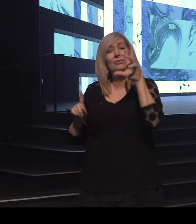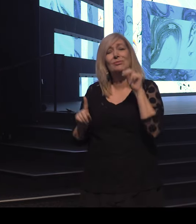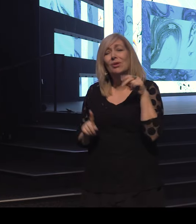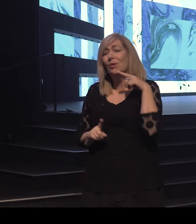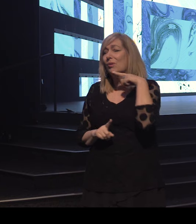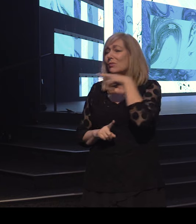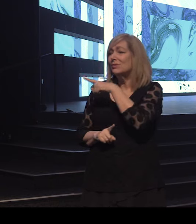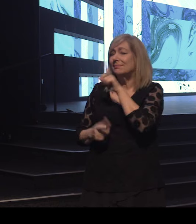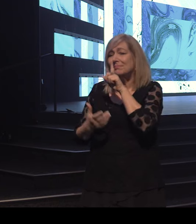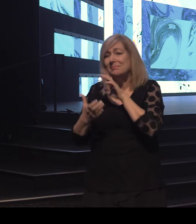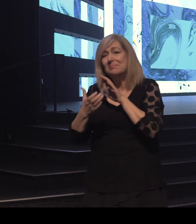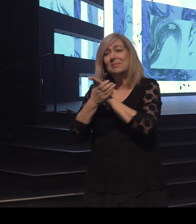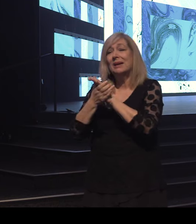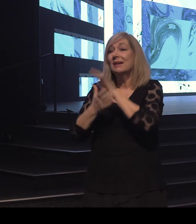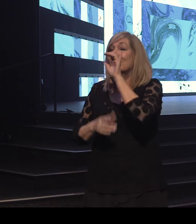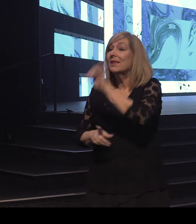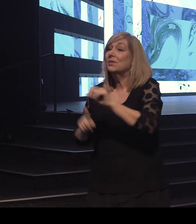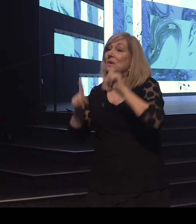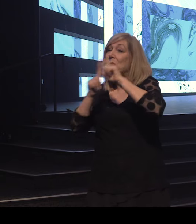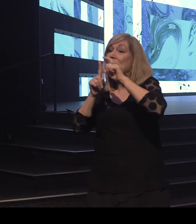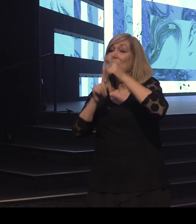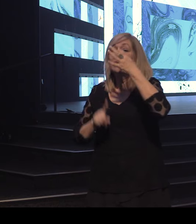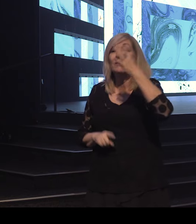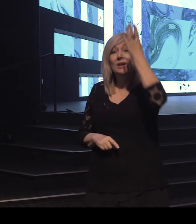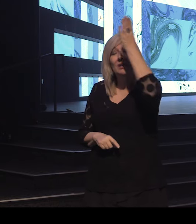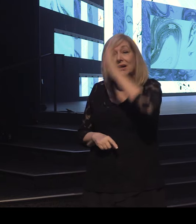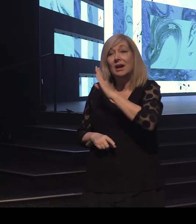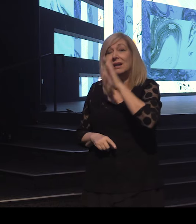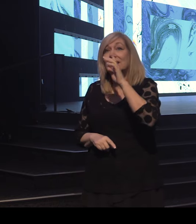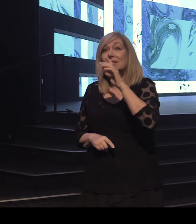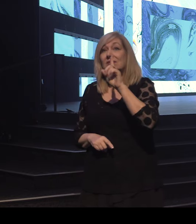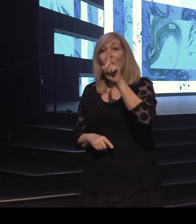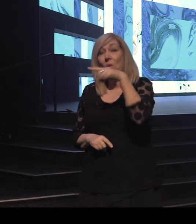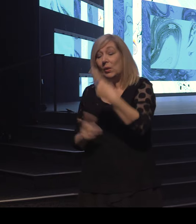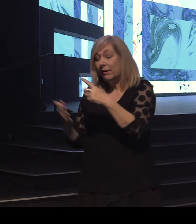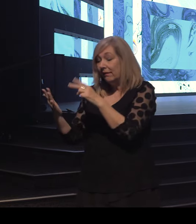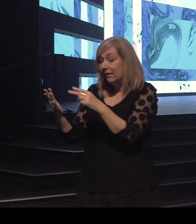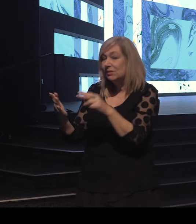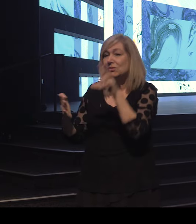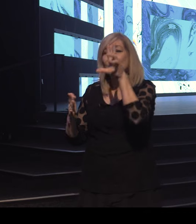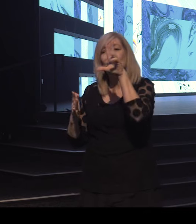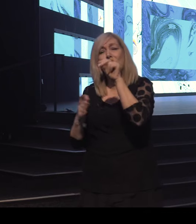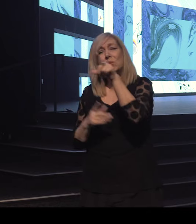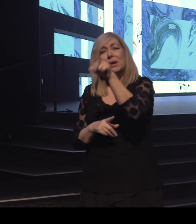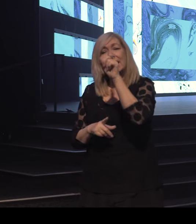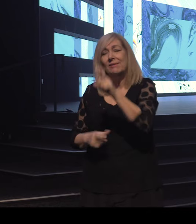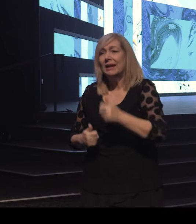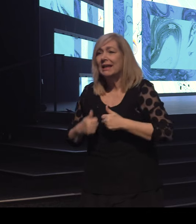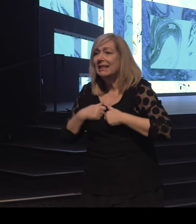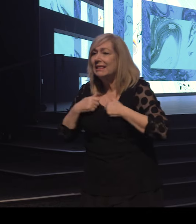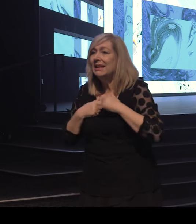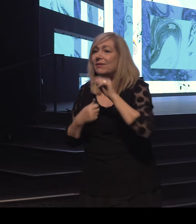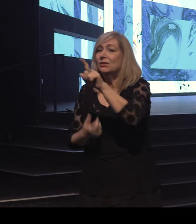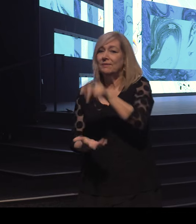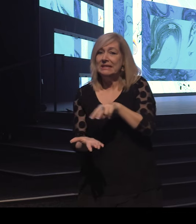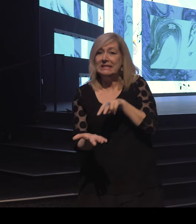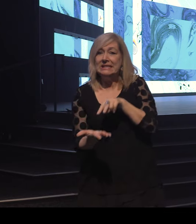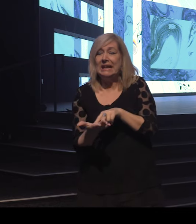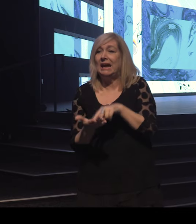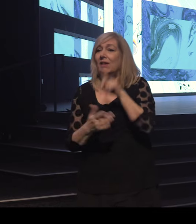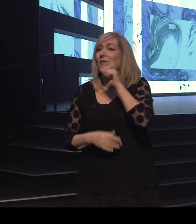that the Word of God can't just be heard. You have to live it, and you have to stand up for it, even in